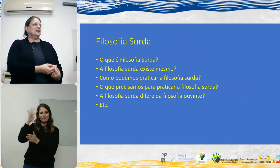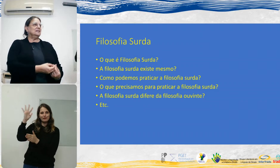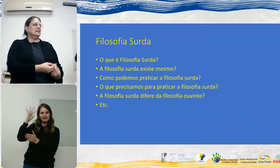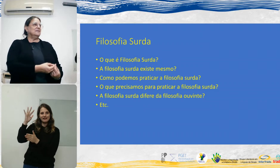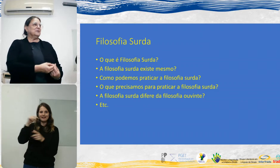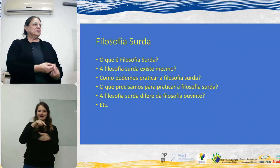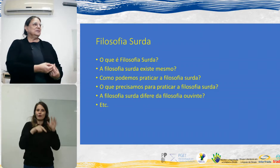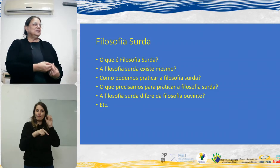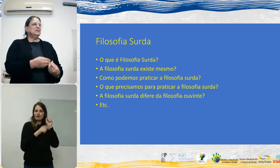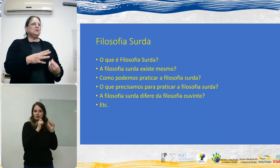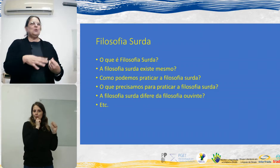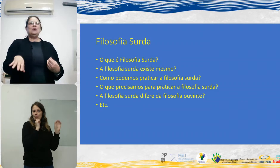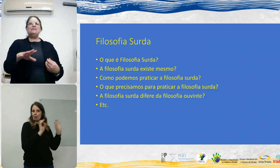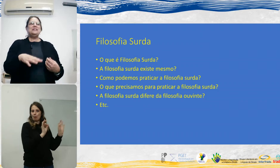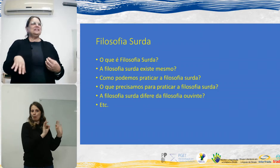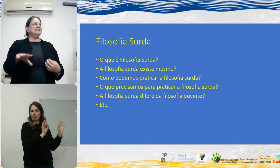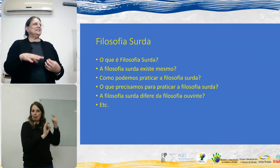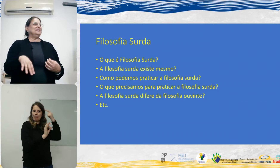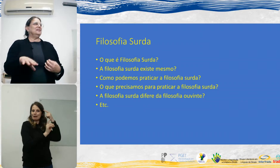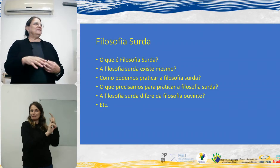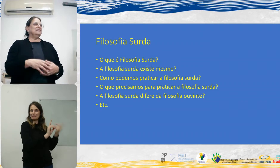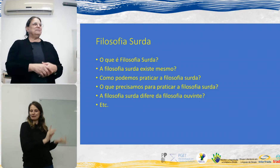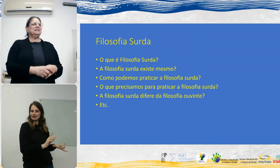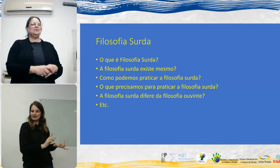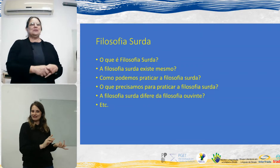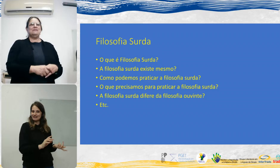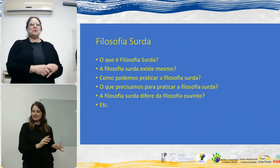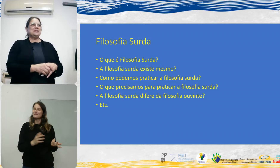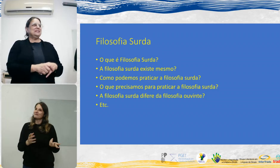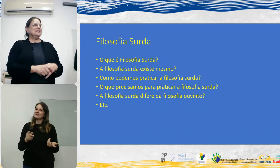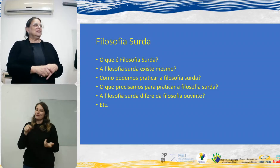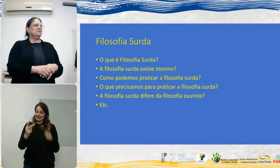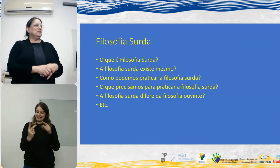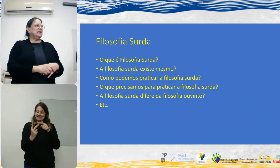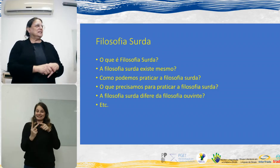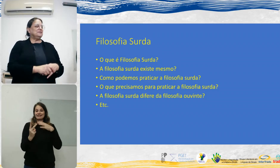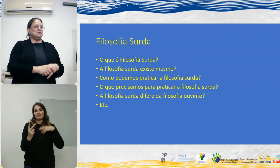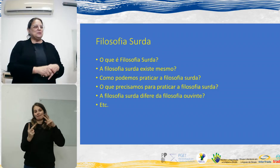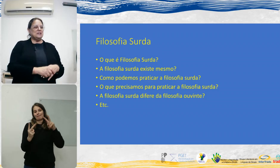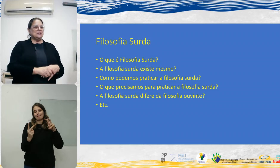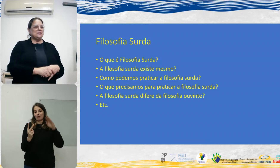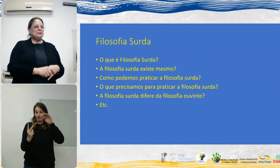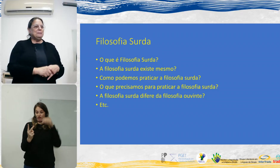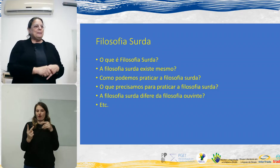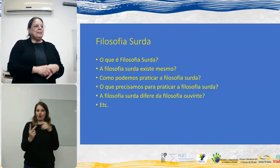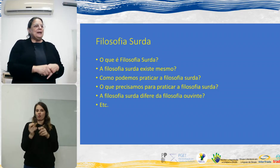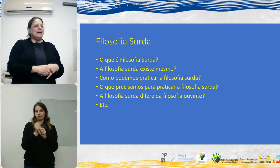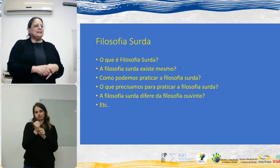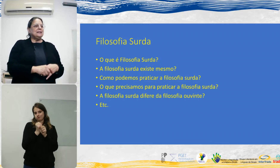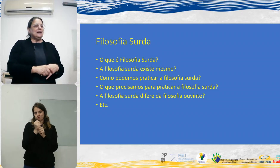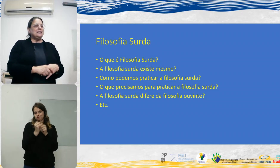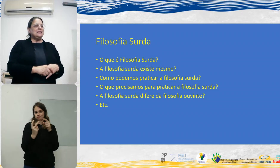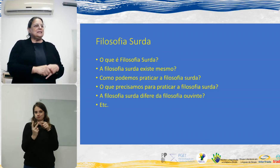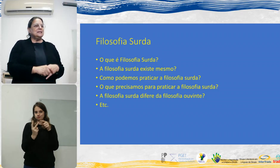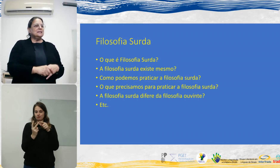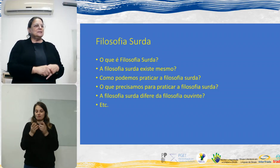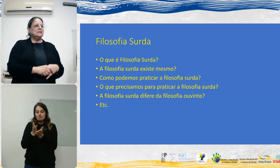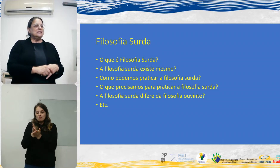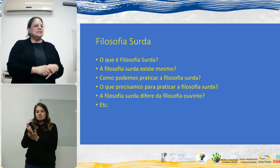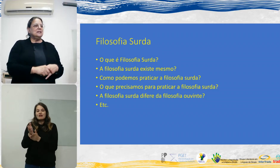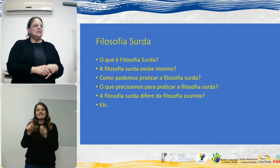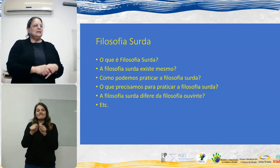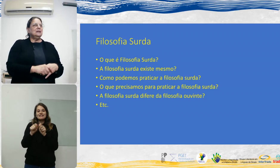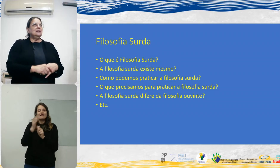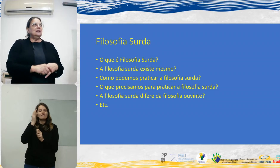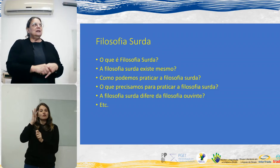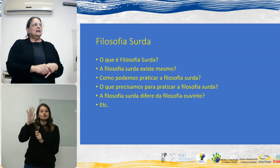not uncovered. So all of this is the stuff I've been sort of focusing on for the last few years. And I think it's